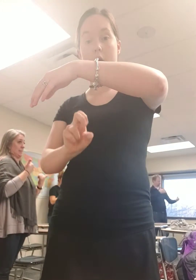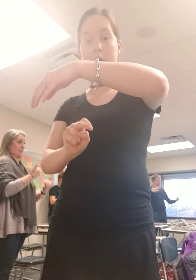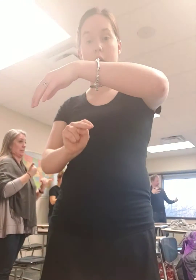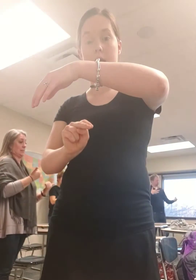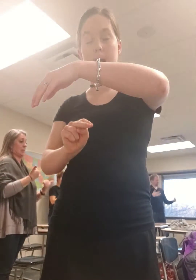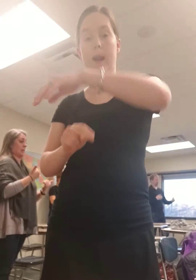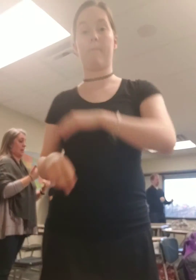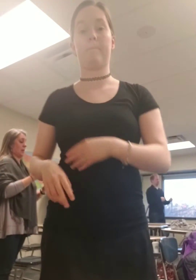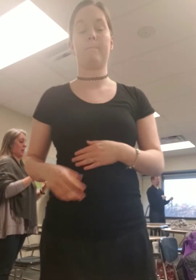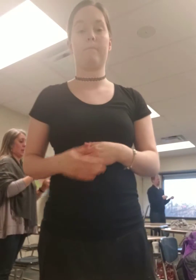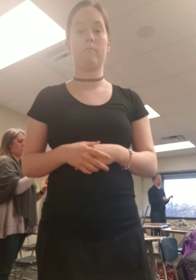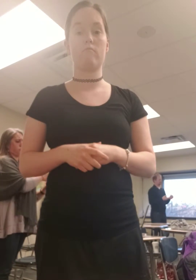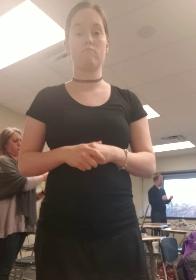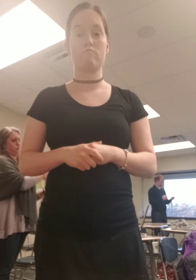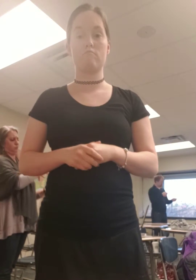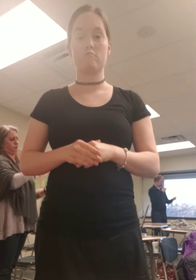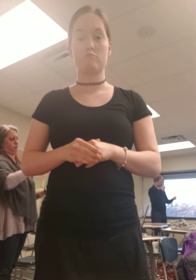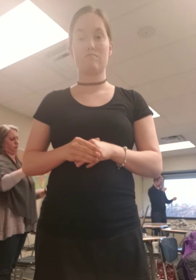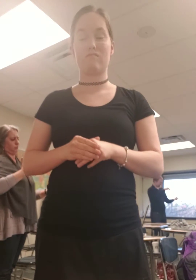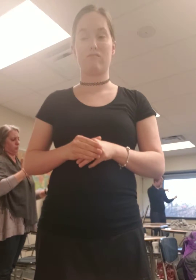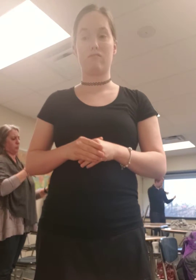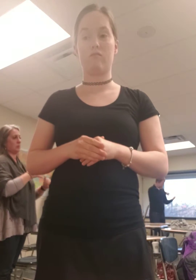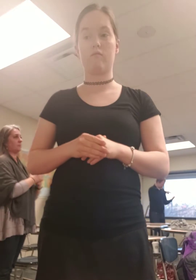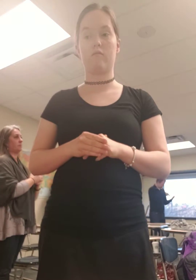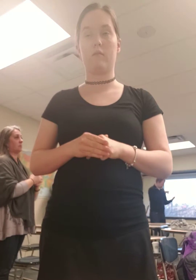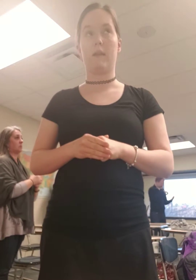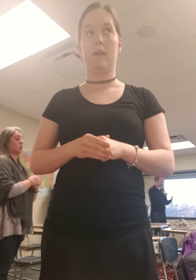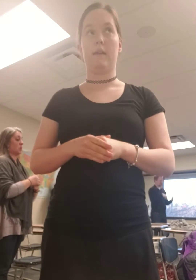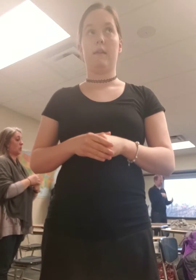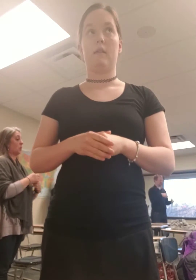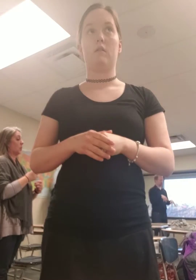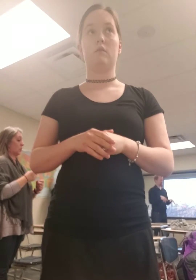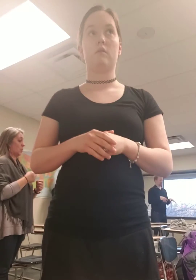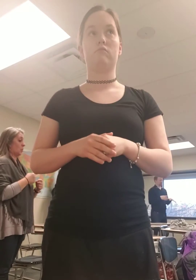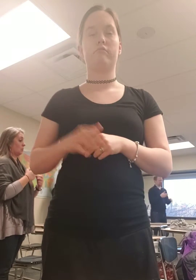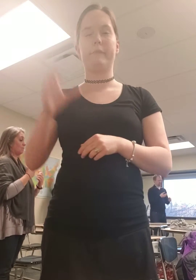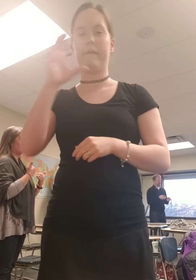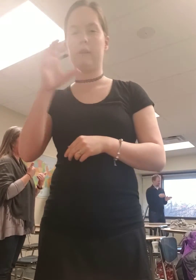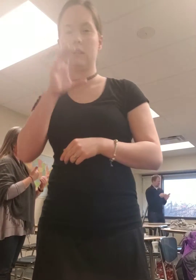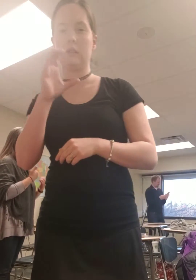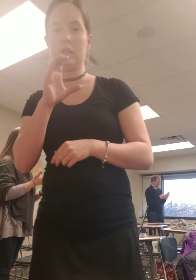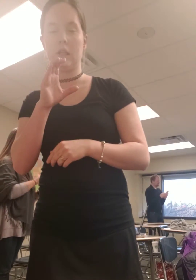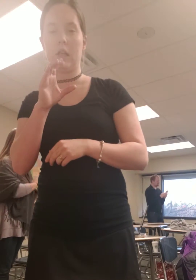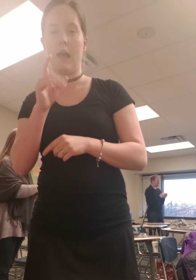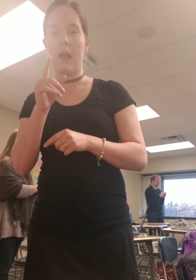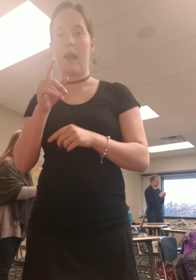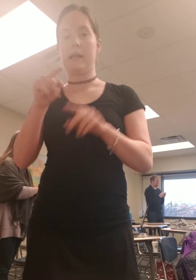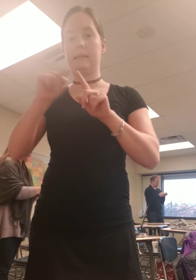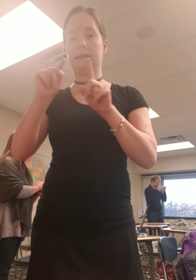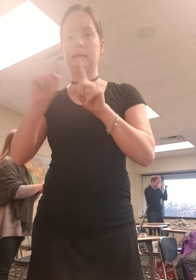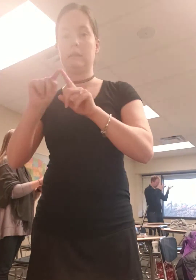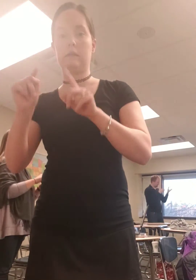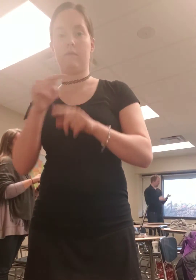to investigate rate of change in slope. So we're going to take it just a little bit further, and we're actually going to use triangles, similar triangles. What do I mean by